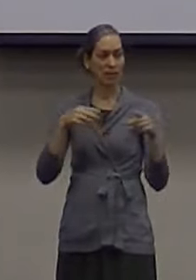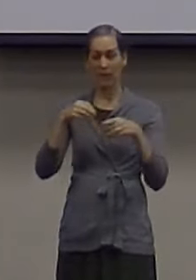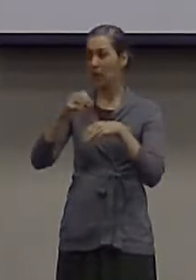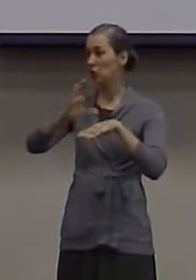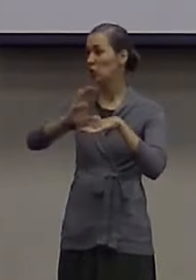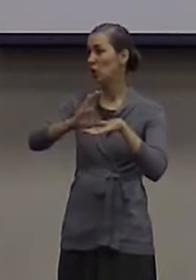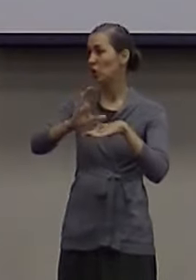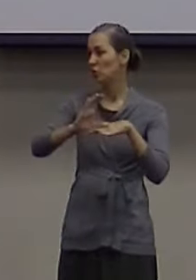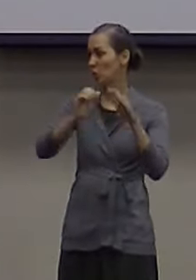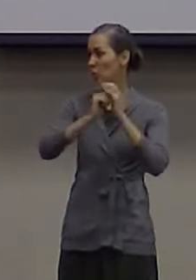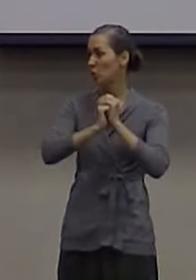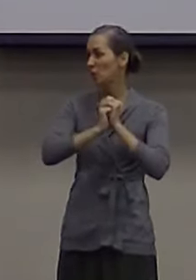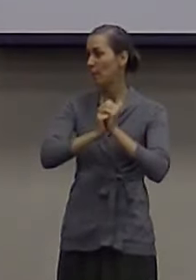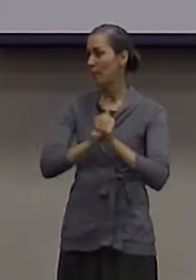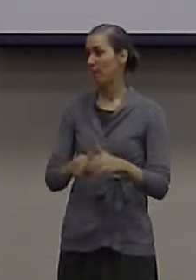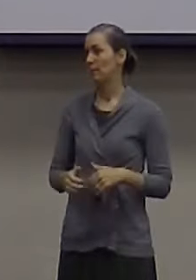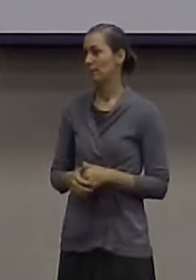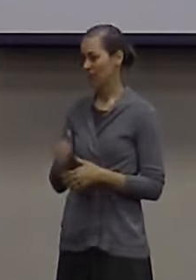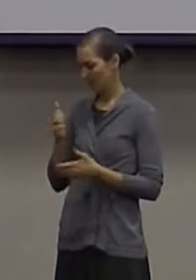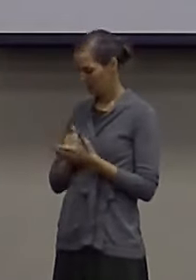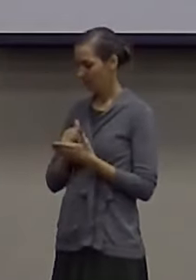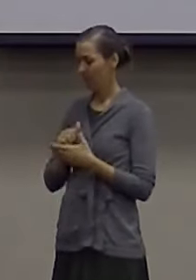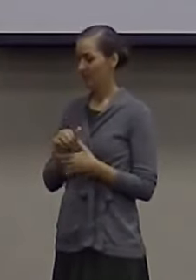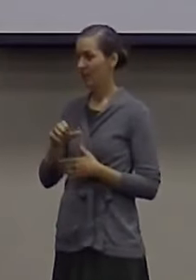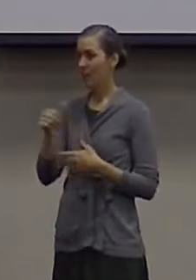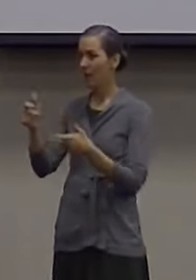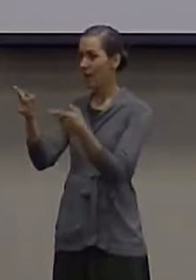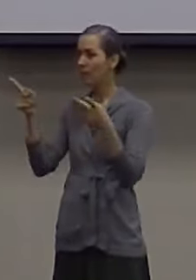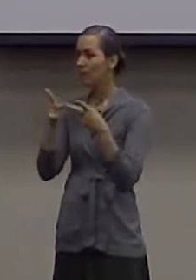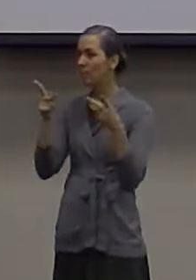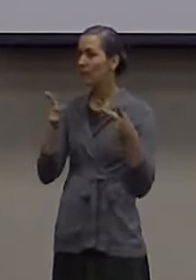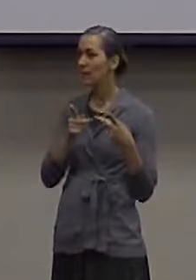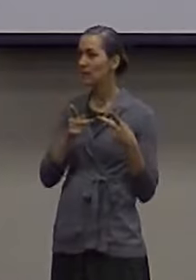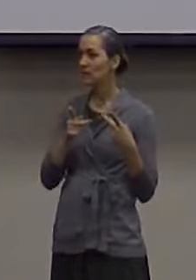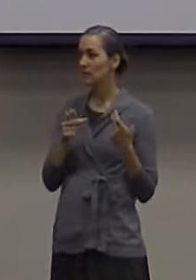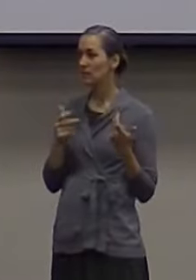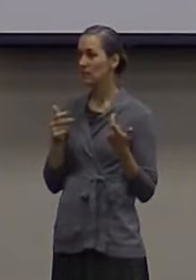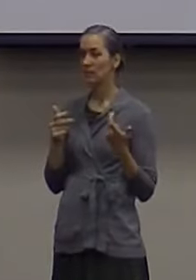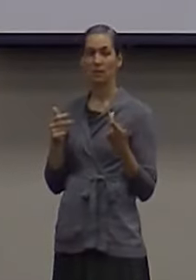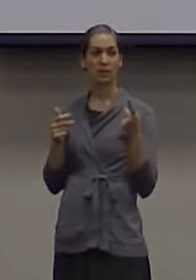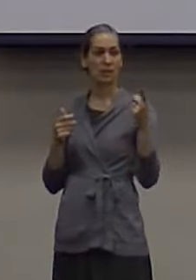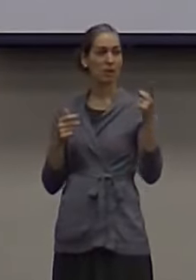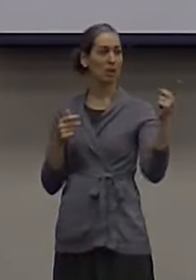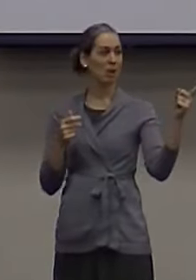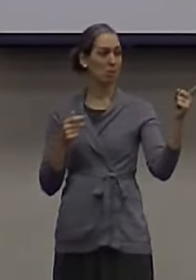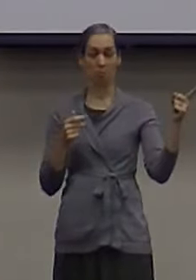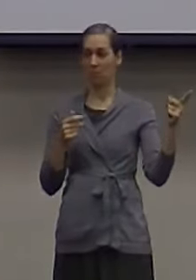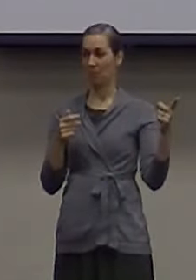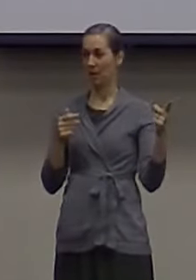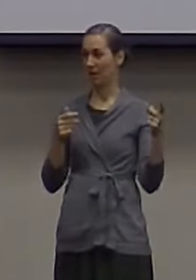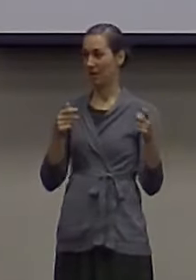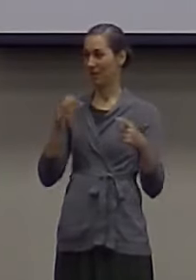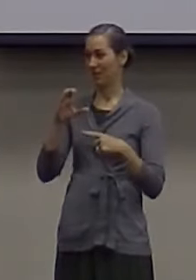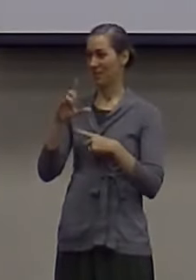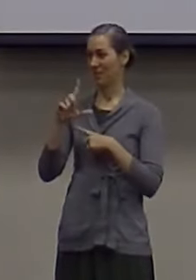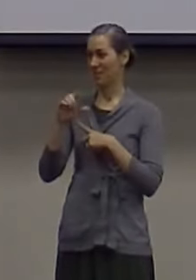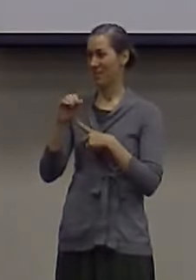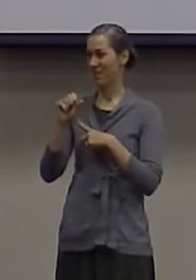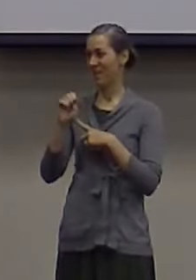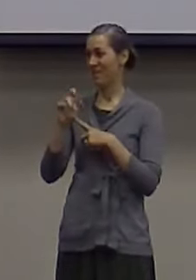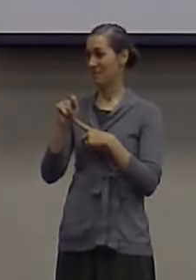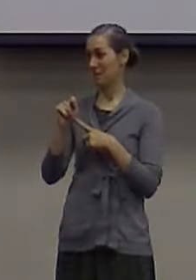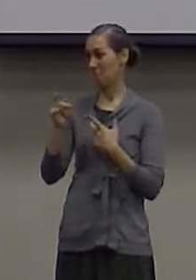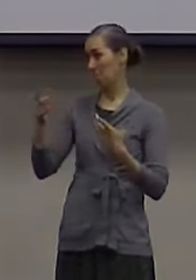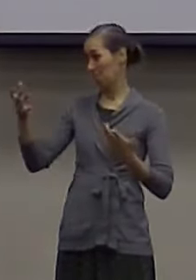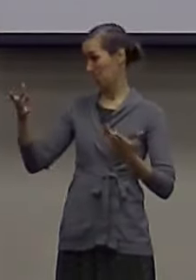church, in worship. All right. Amen. Any other places besides those? Yeah. In my closet. All right. Hey,